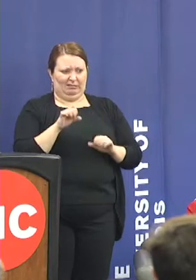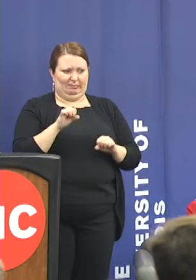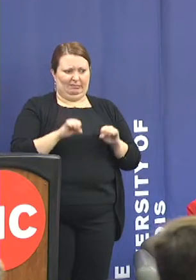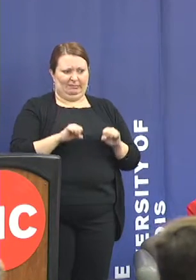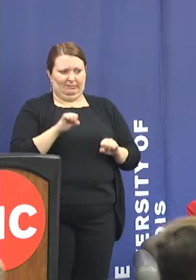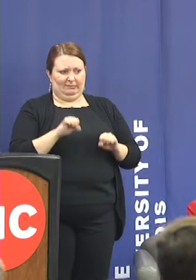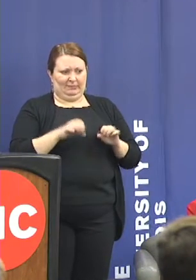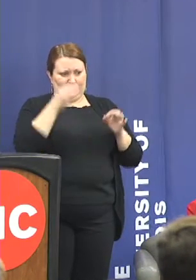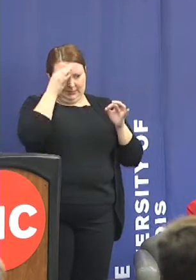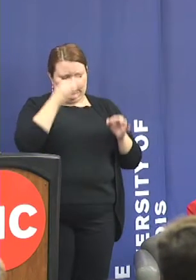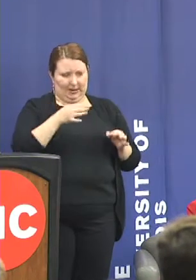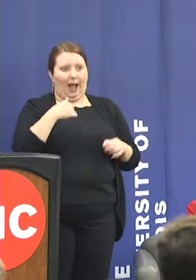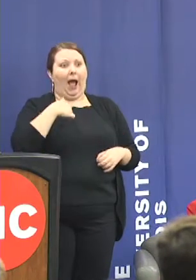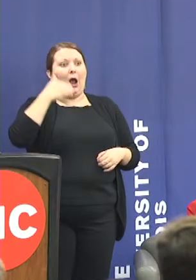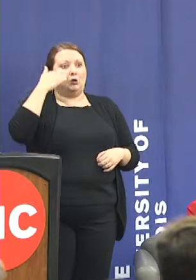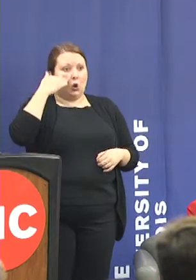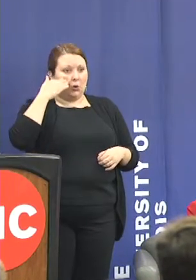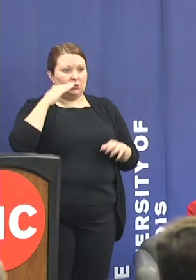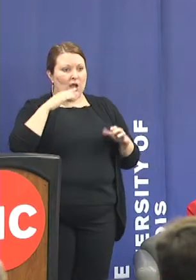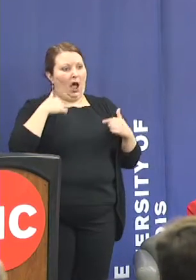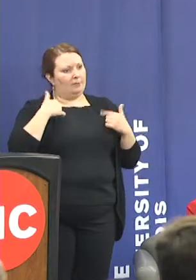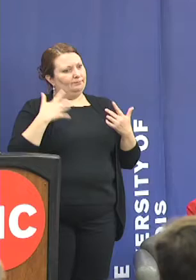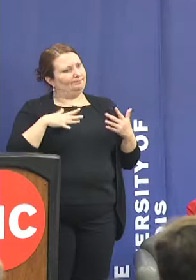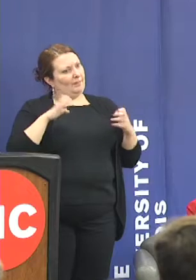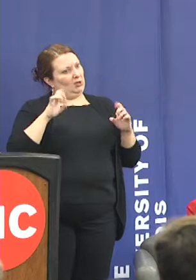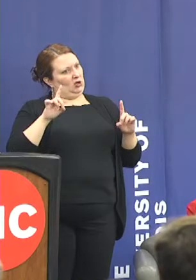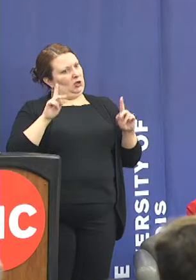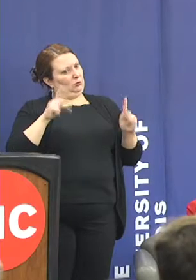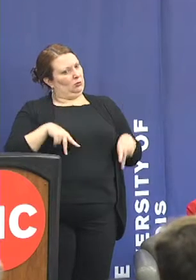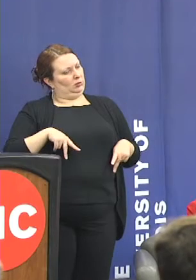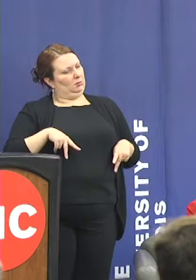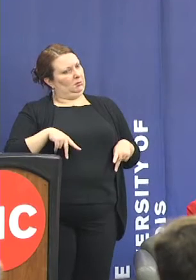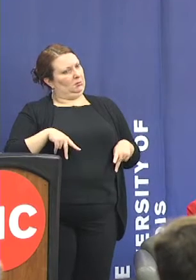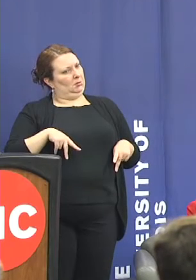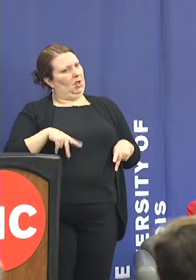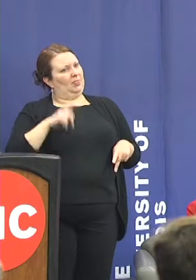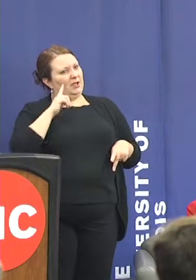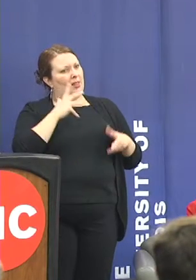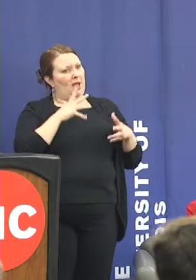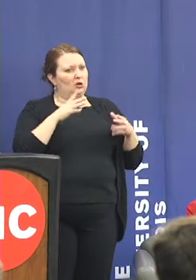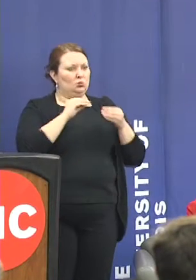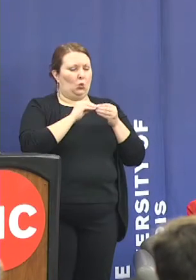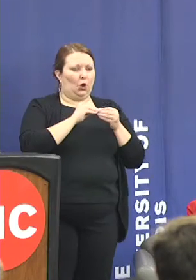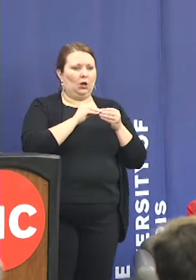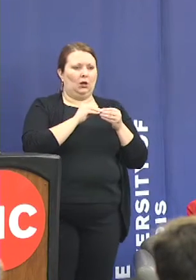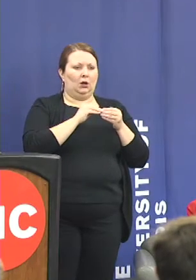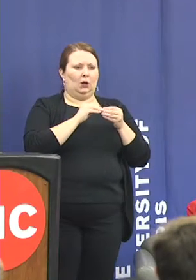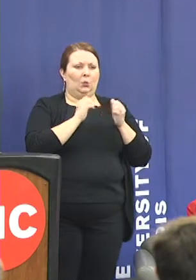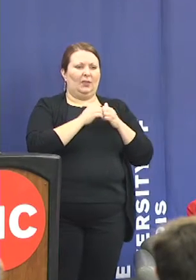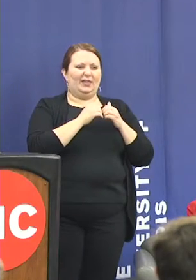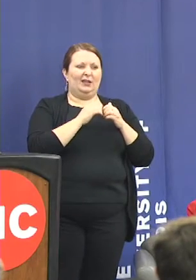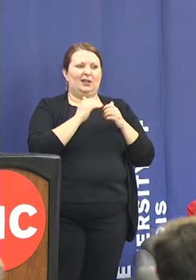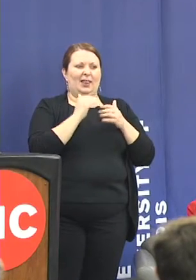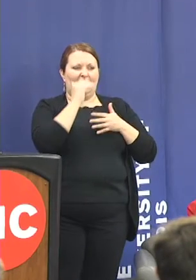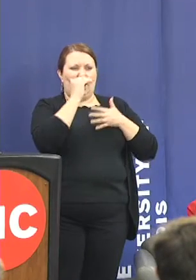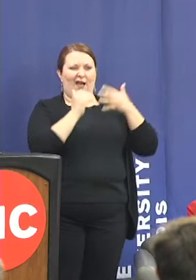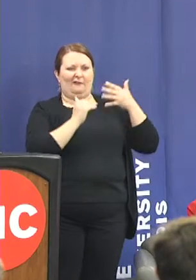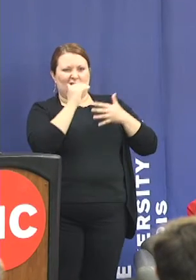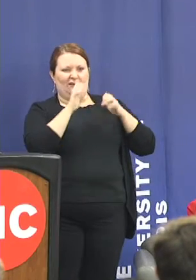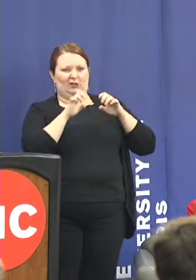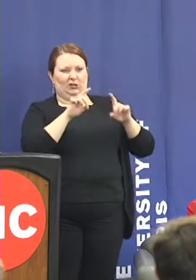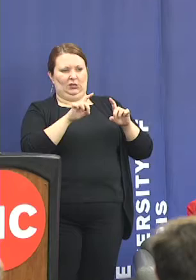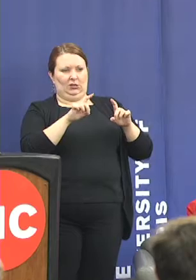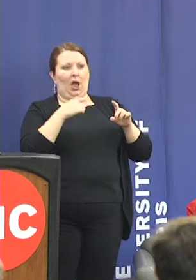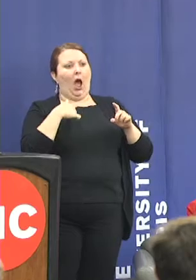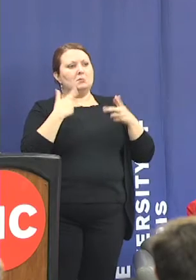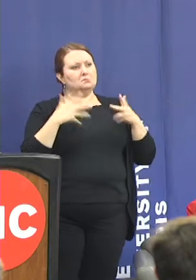Decision, I know as an educated person, and I think a lot of what we're speaking about has to do a lot with levels of education.